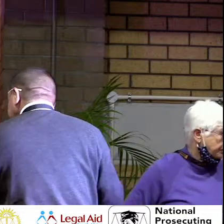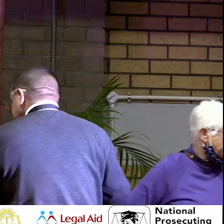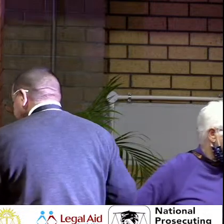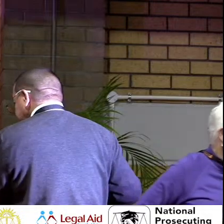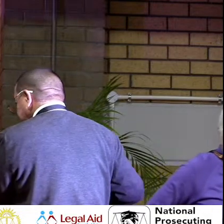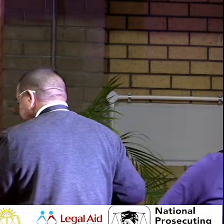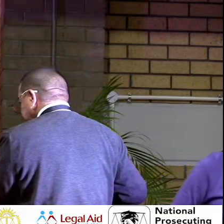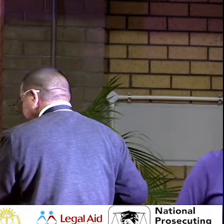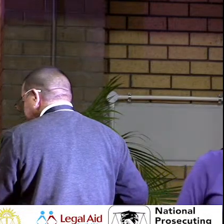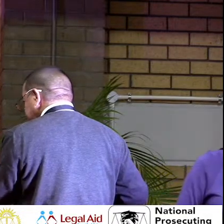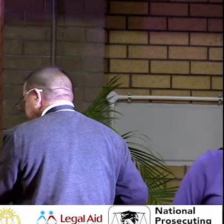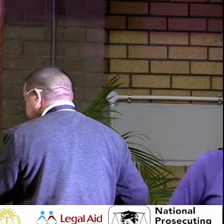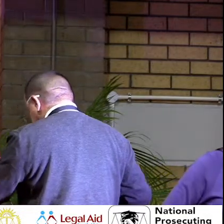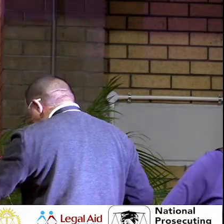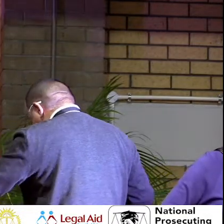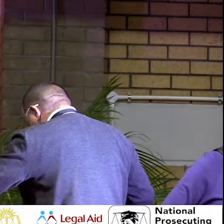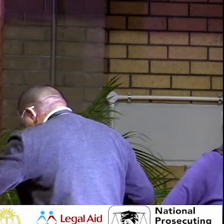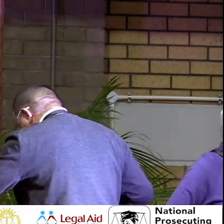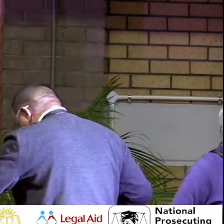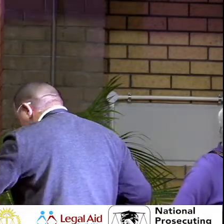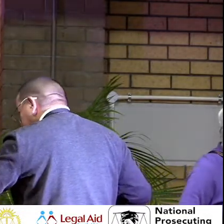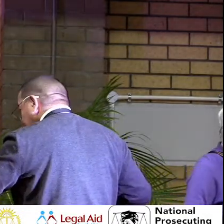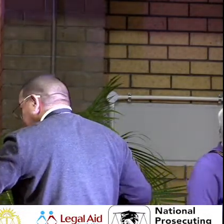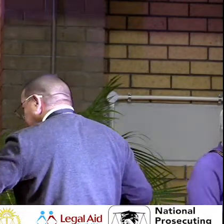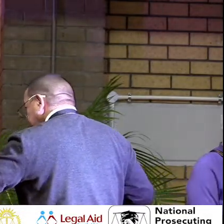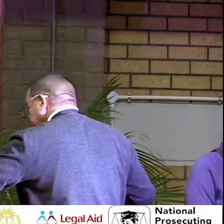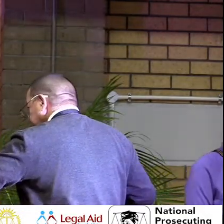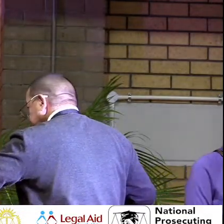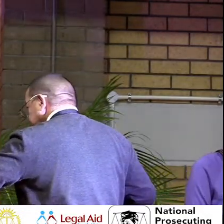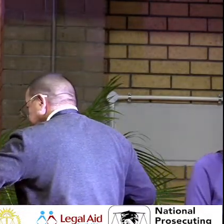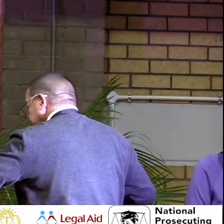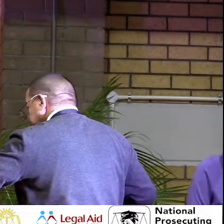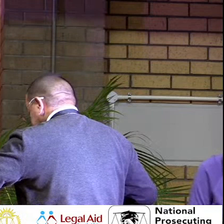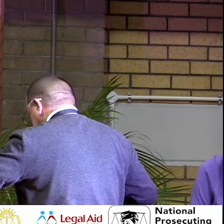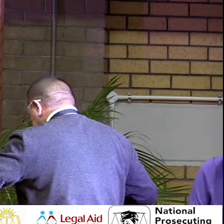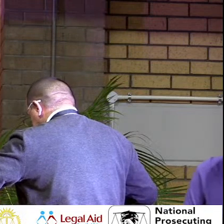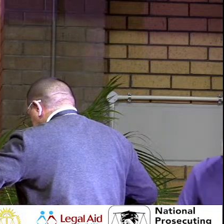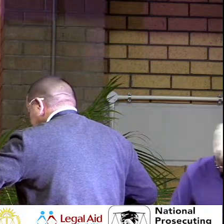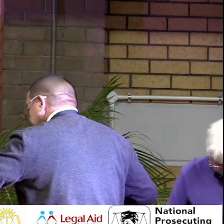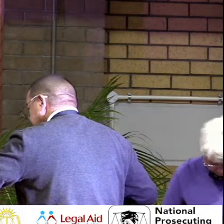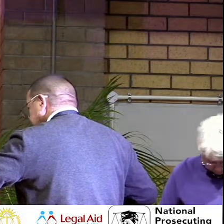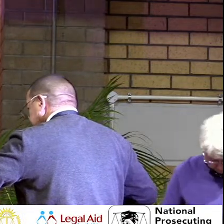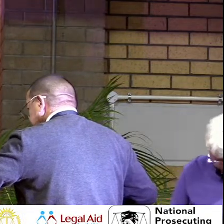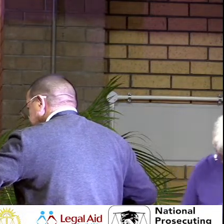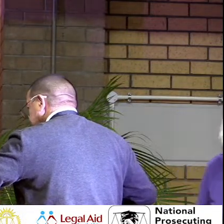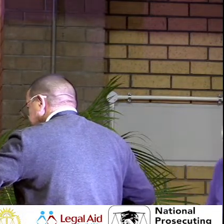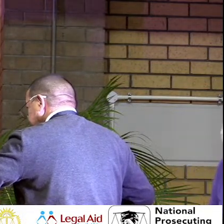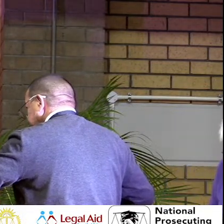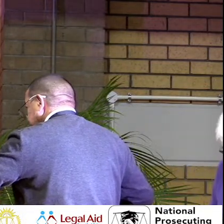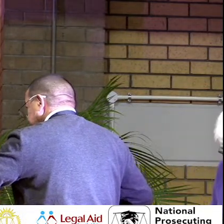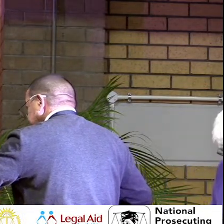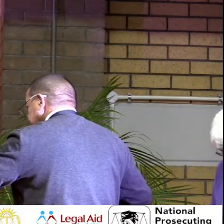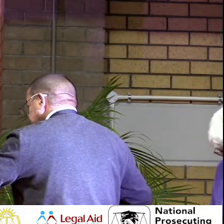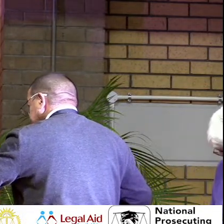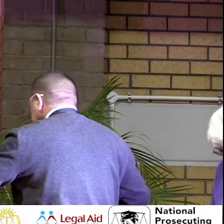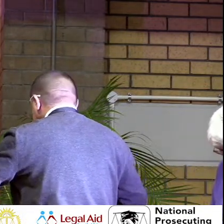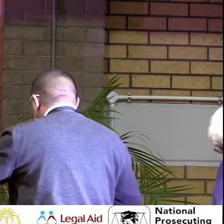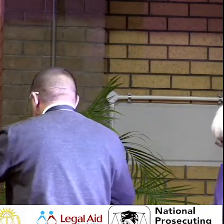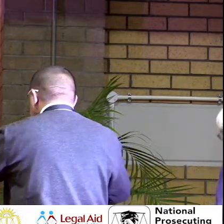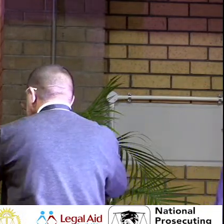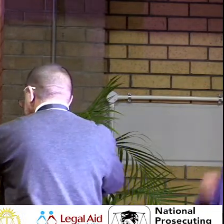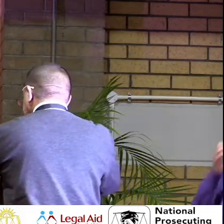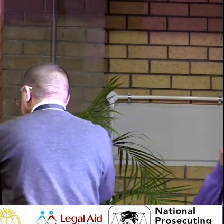okanye iphepha lakho okanye i-interdict yakho. Uye uyodibana nomantyi kwangaloo mini. Utshintsho lukhona ke